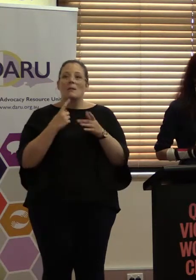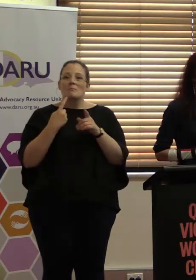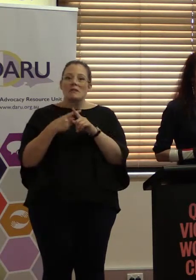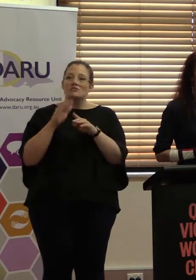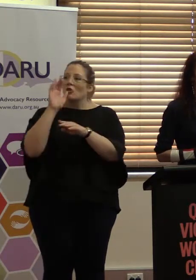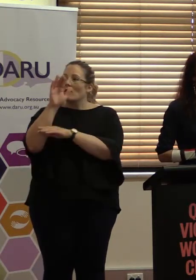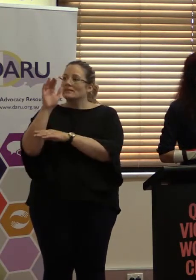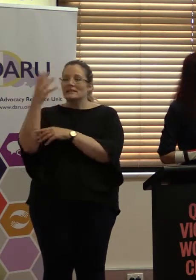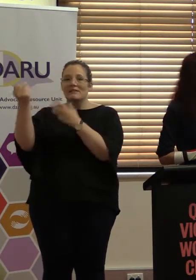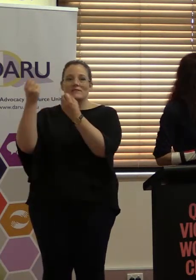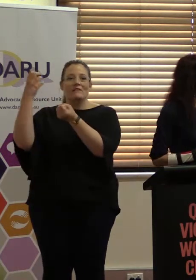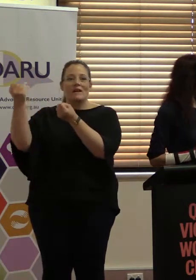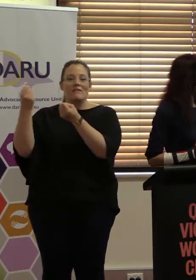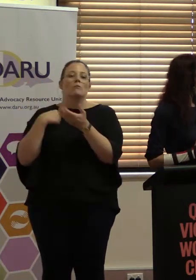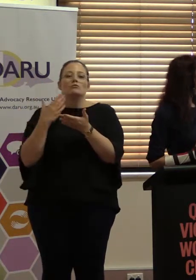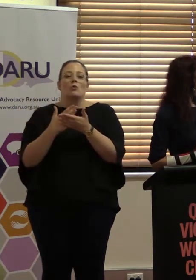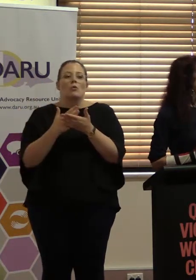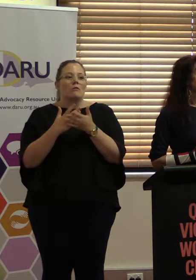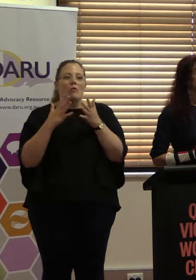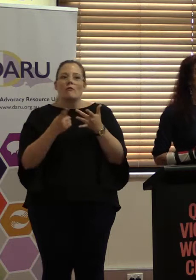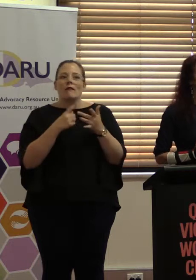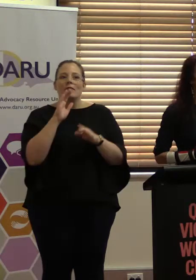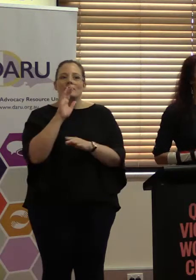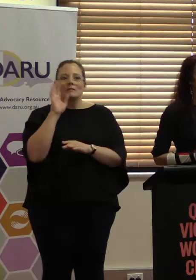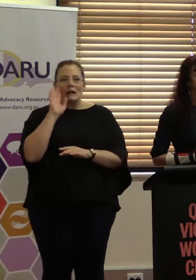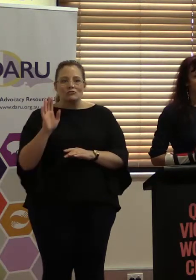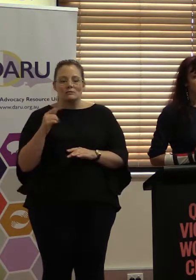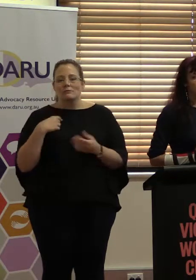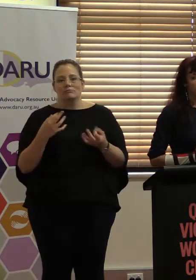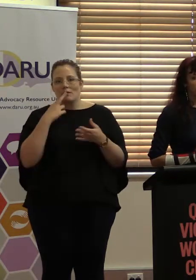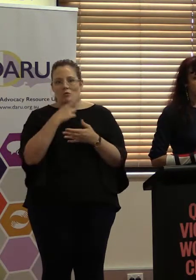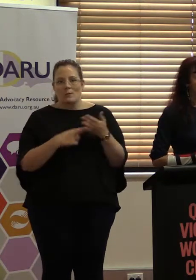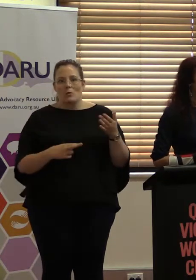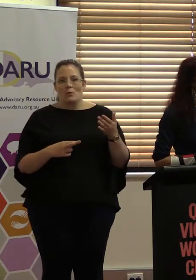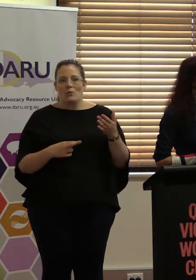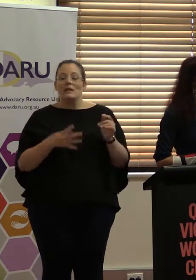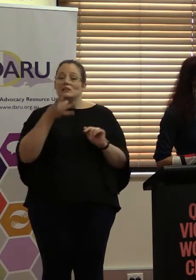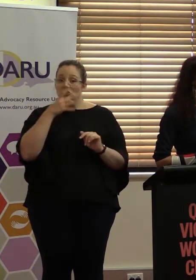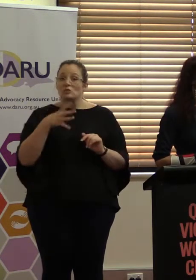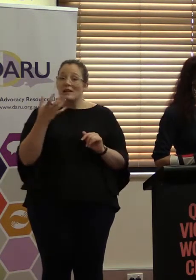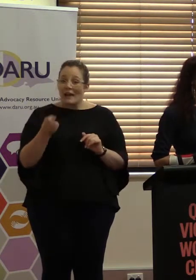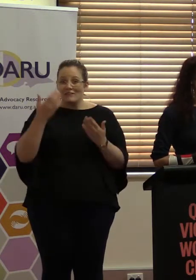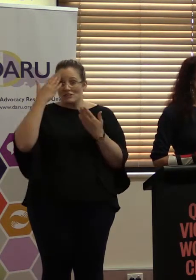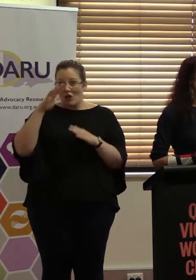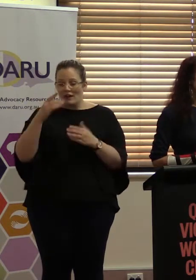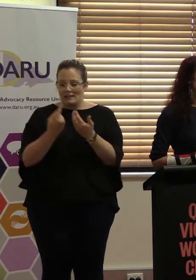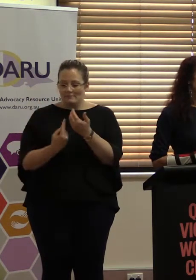in other countries, but they're the only reports I have. And kids have died in seclusion as well. But